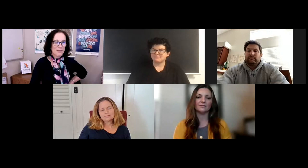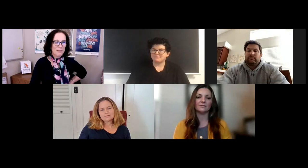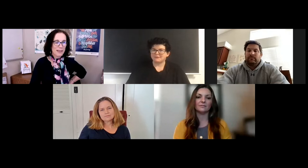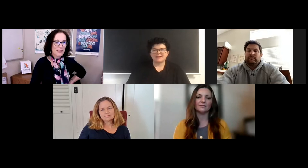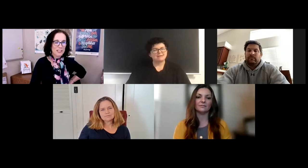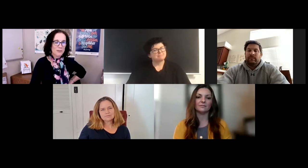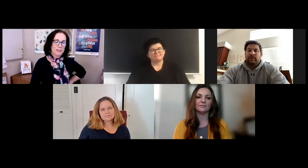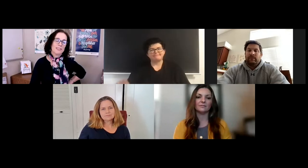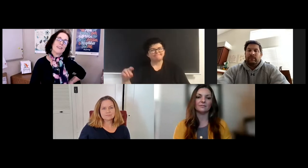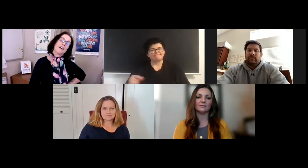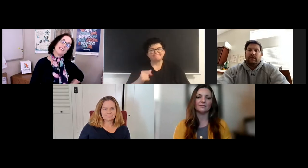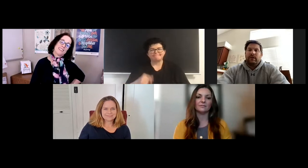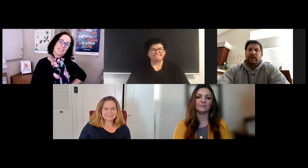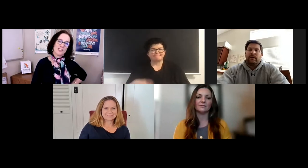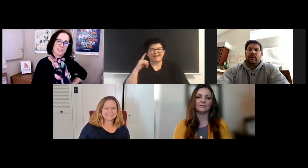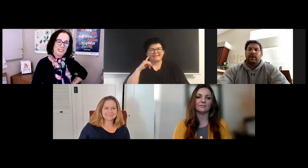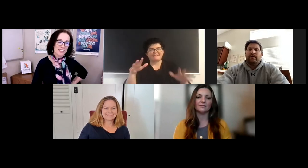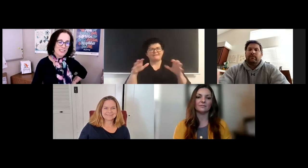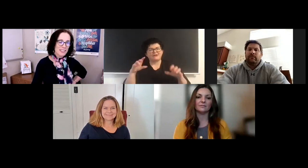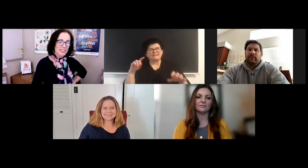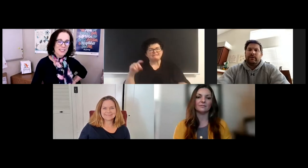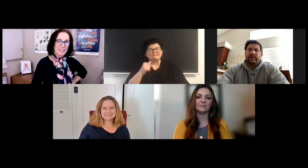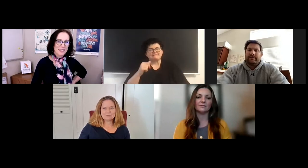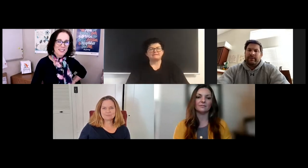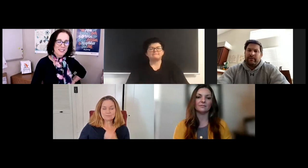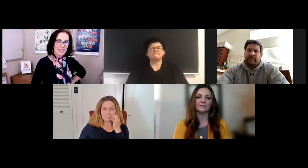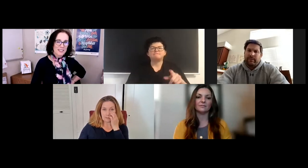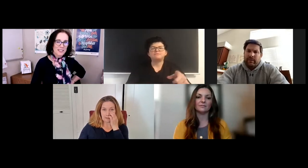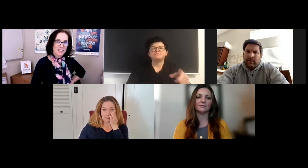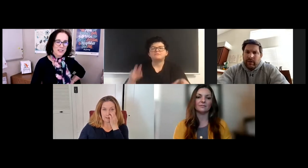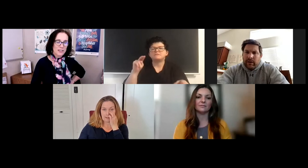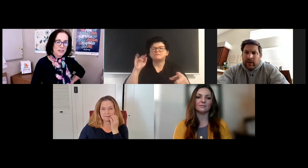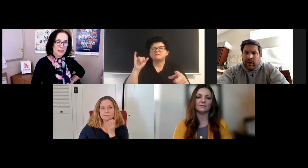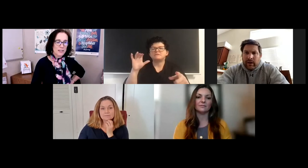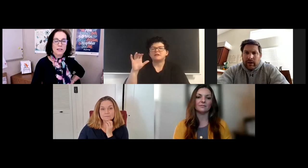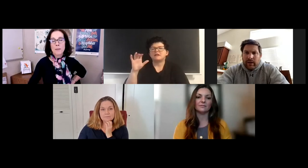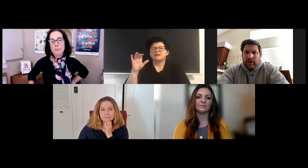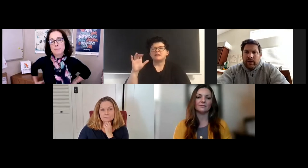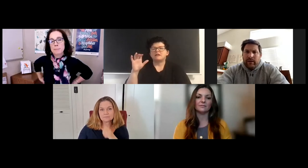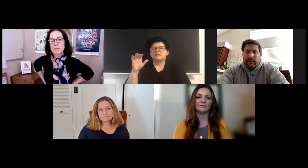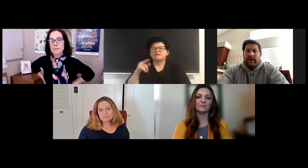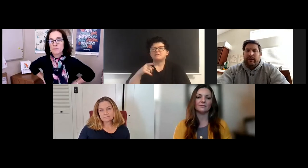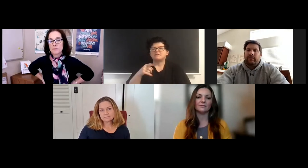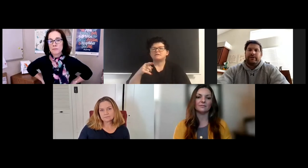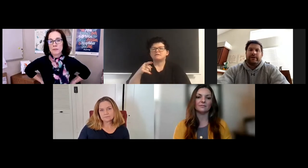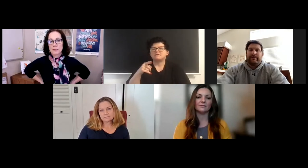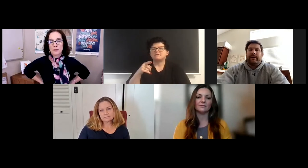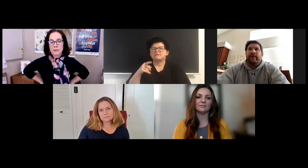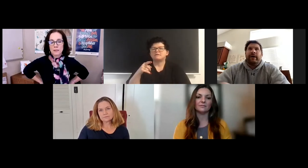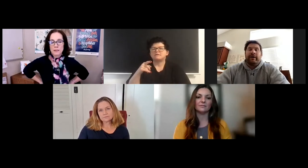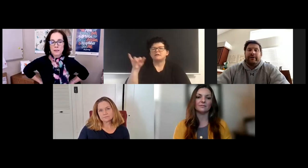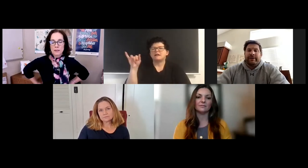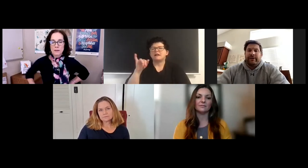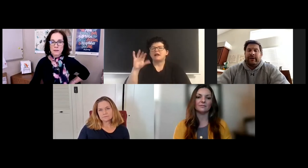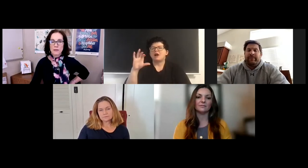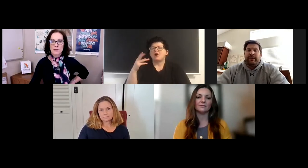Oh, but I think she's frozen. Ah, shoot. Just real quick, like Christiana said,